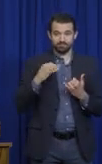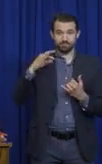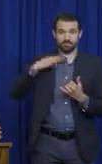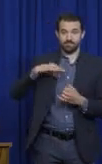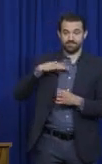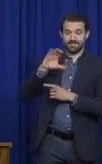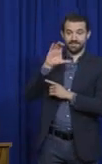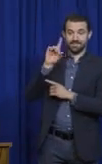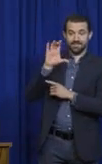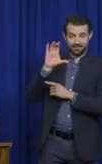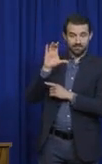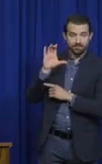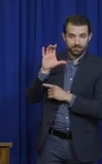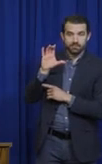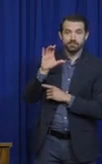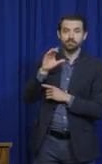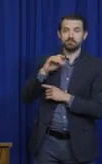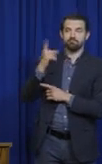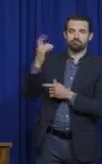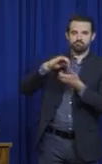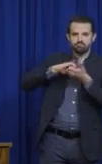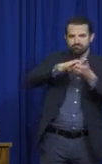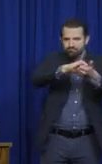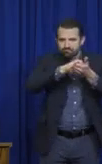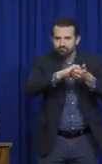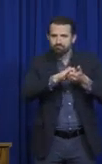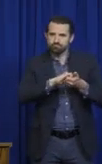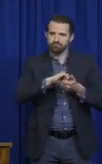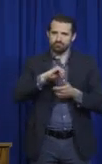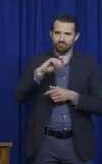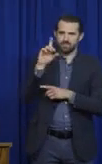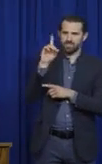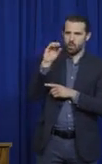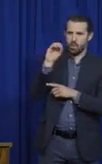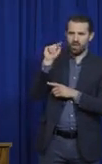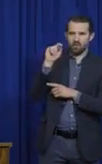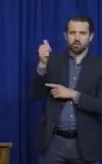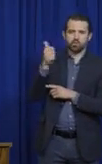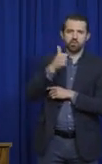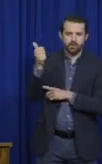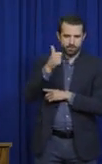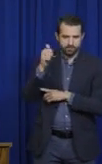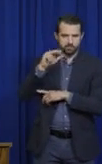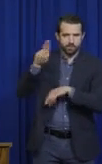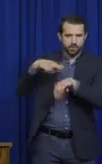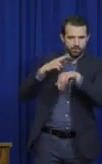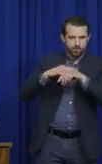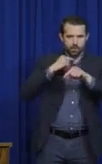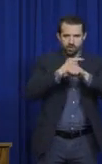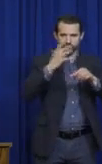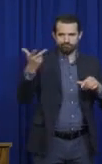our colleagues at the Guard and the Department of Transportation, will be pushing out